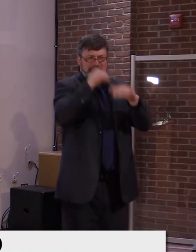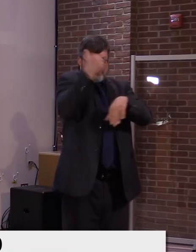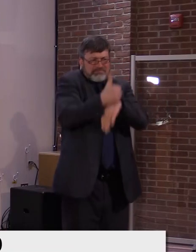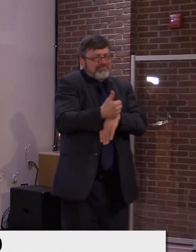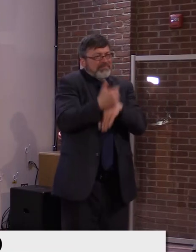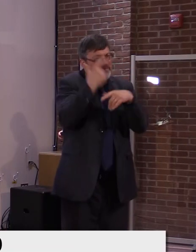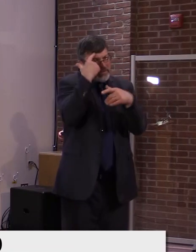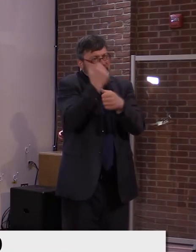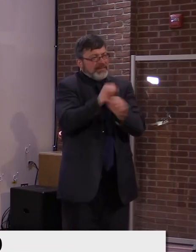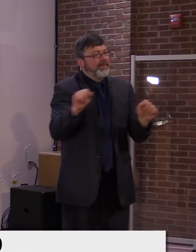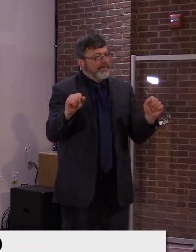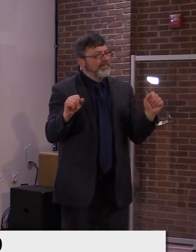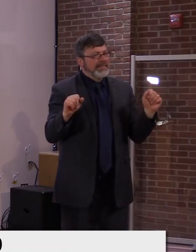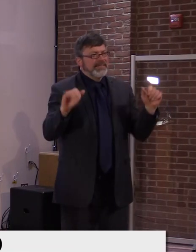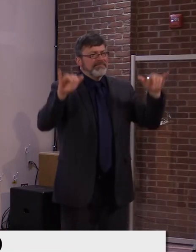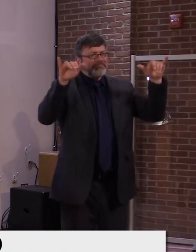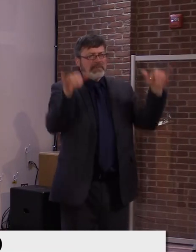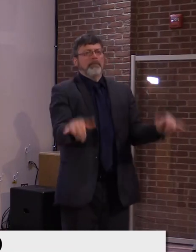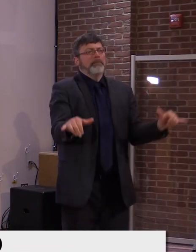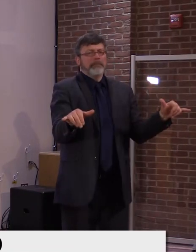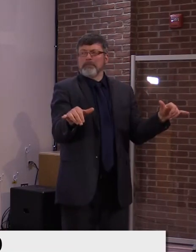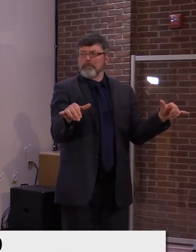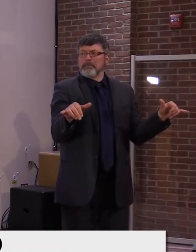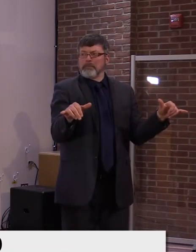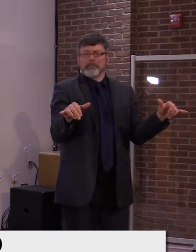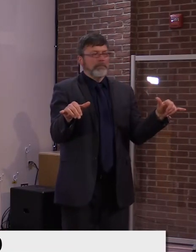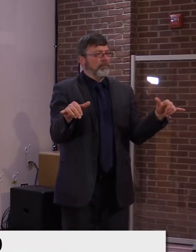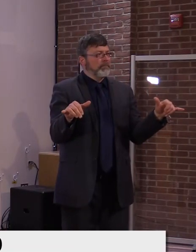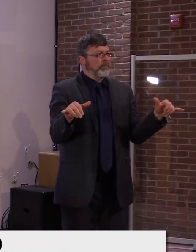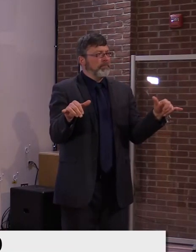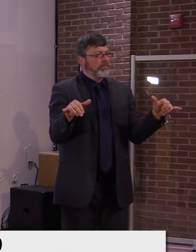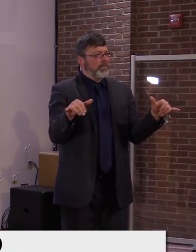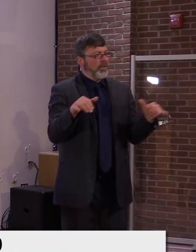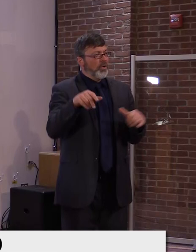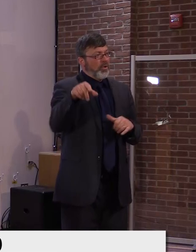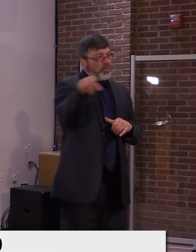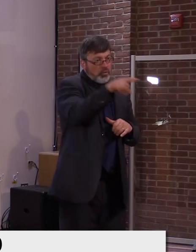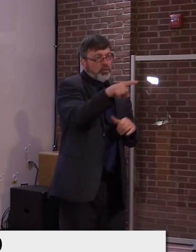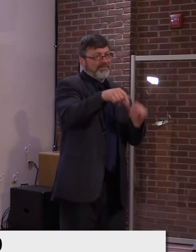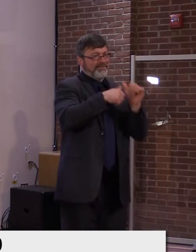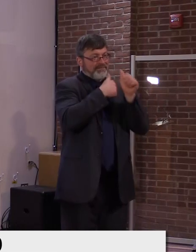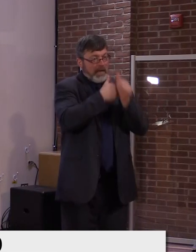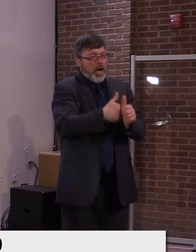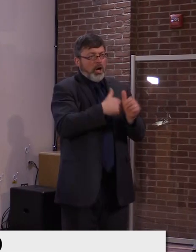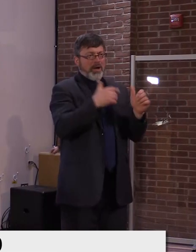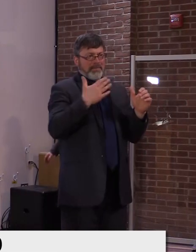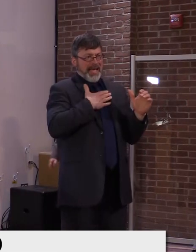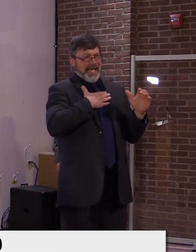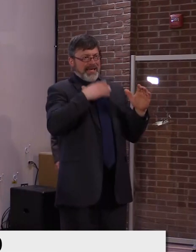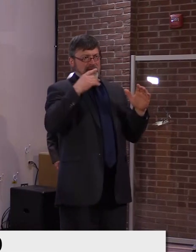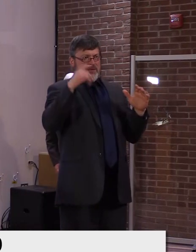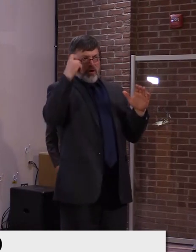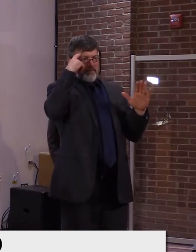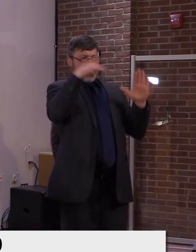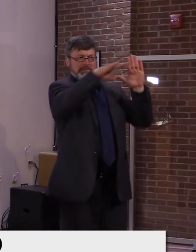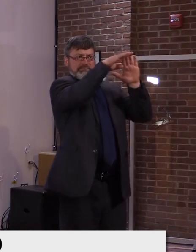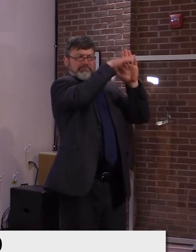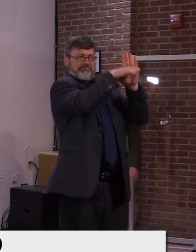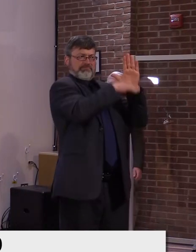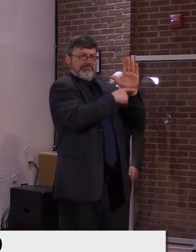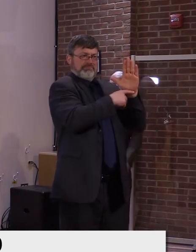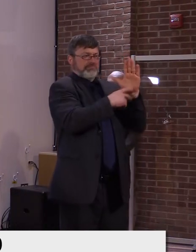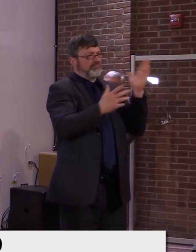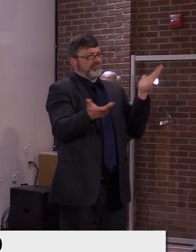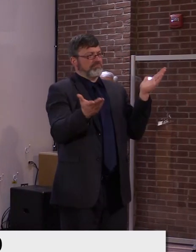still restrictions in place right now. And if you follow the guidance, follow the guidelines, we feel you